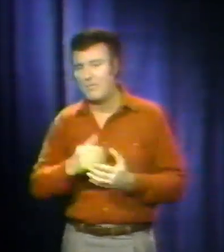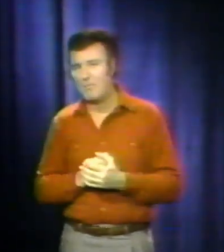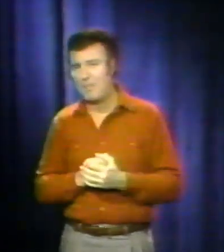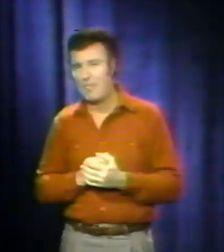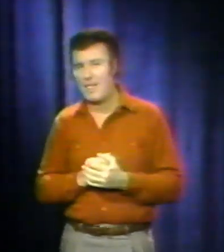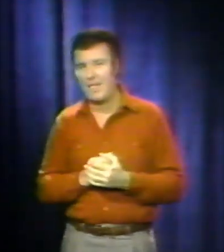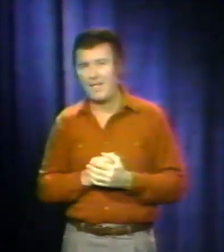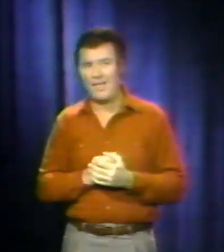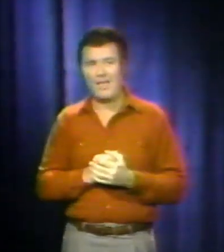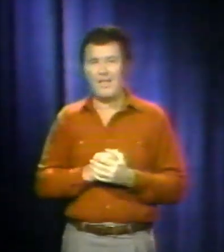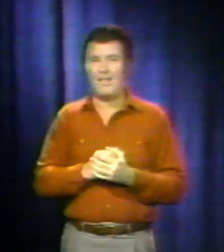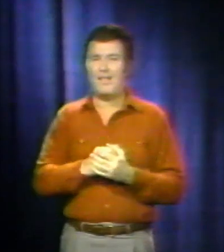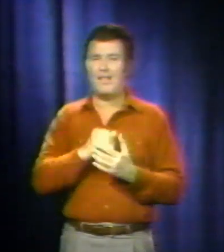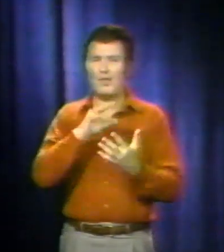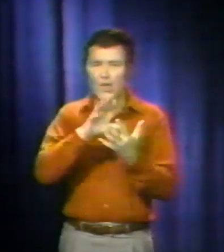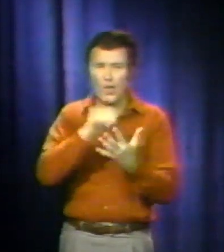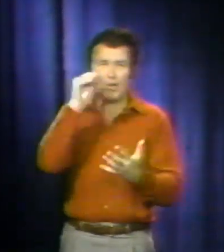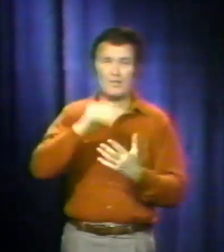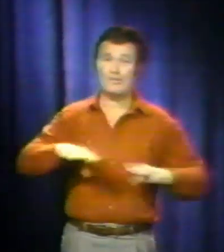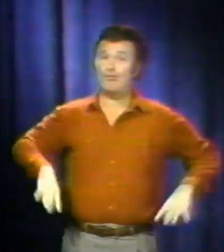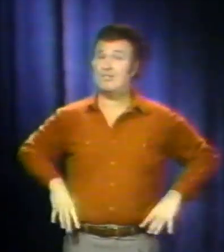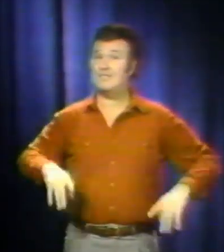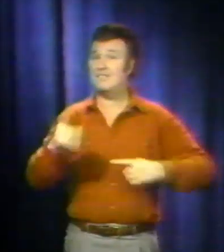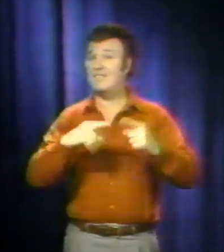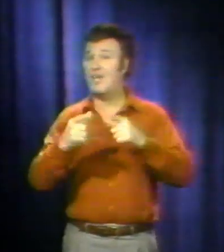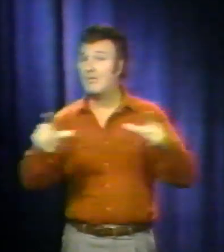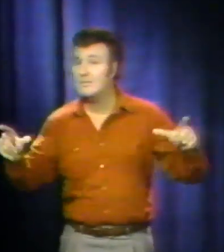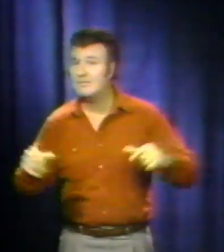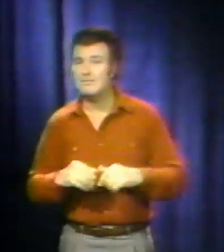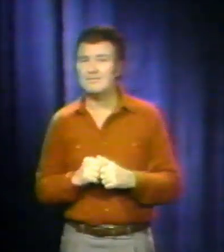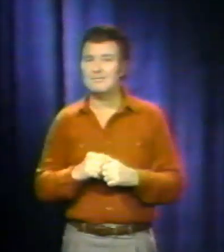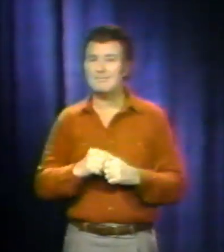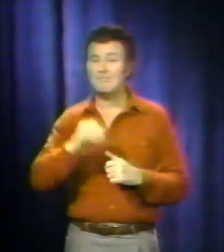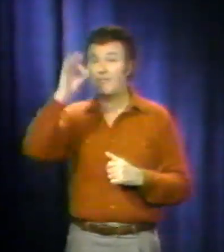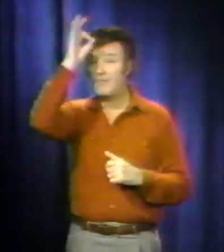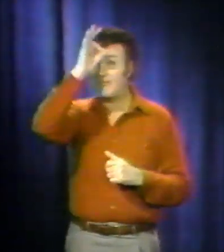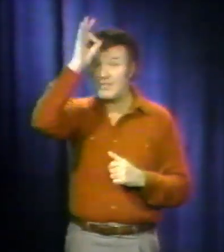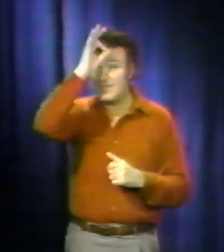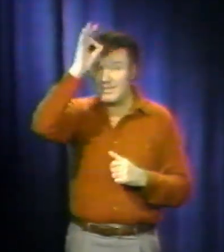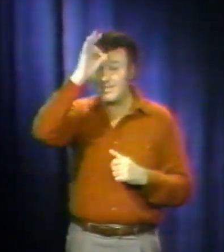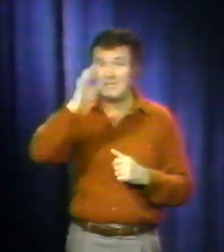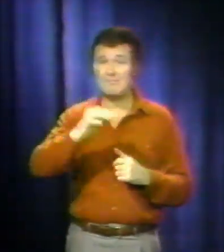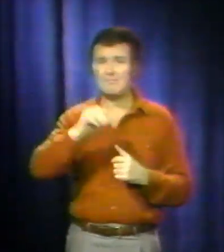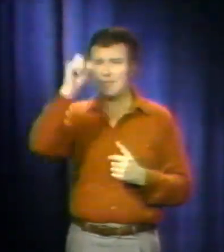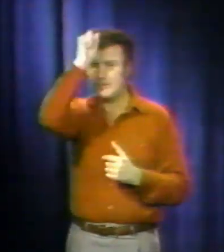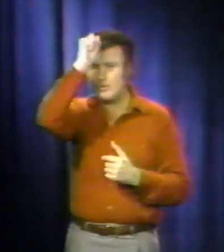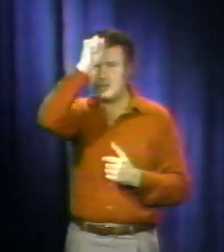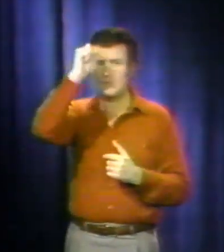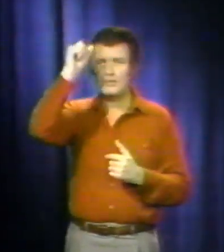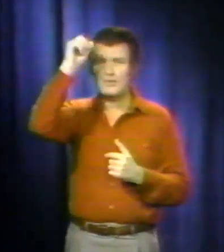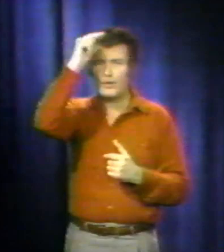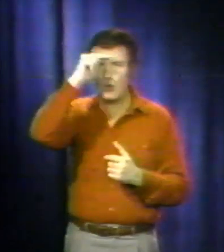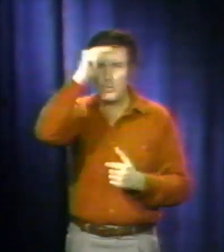They all look different, as you know. I learned Russian Sign Language, Finnish, Swedish,